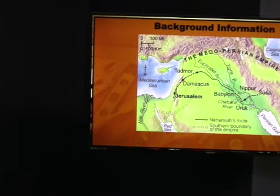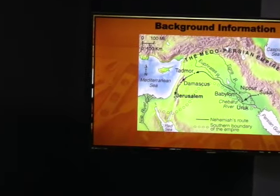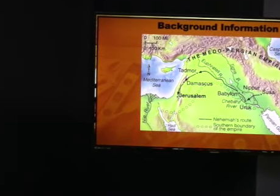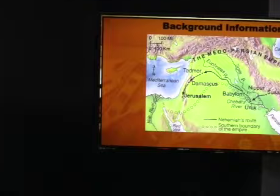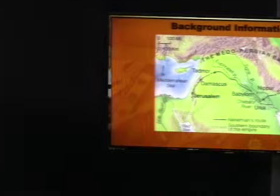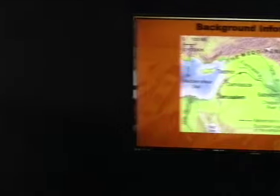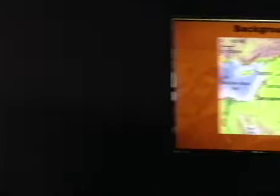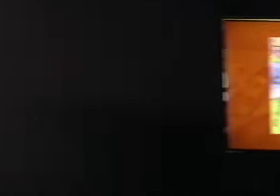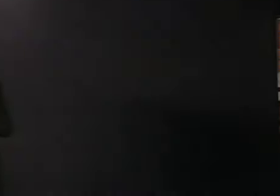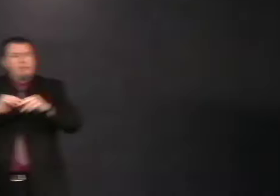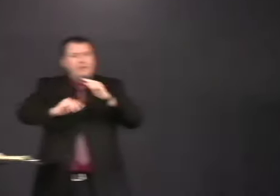Jerusalem